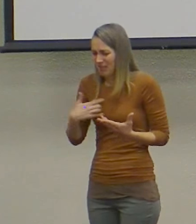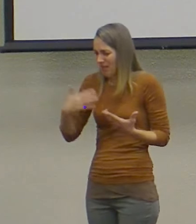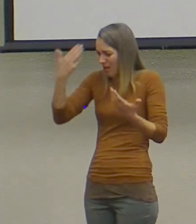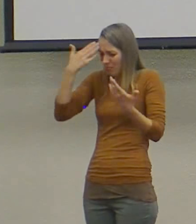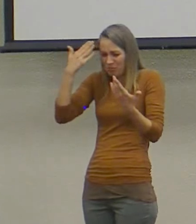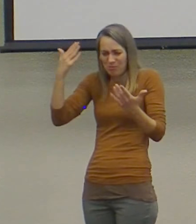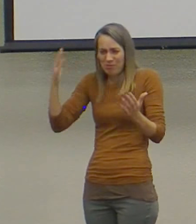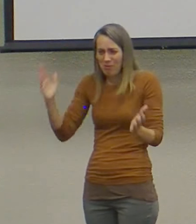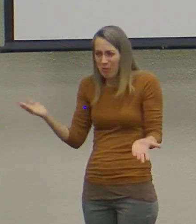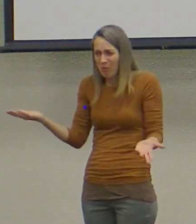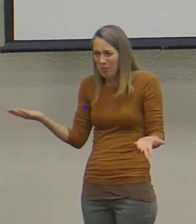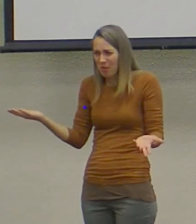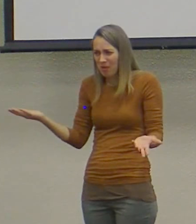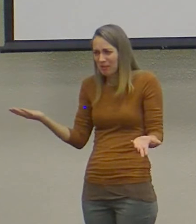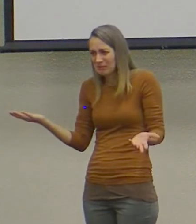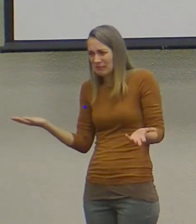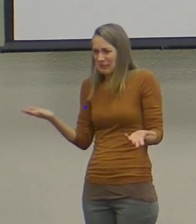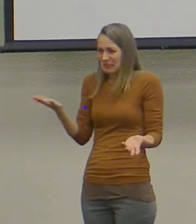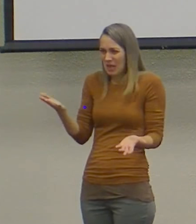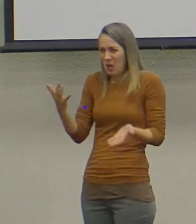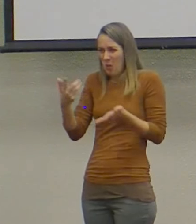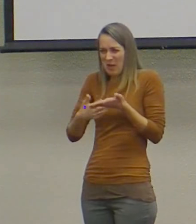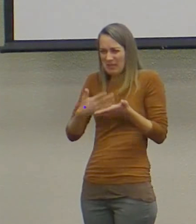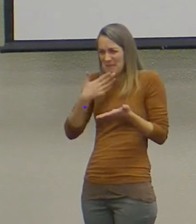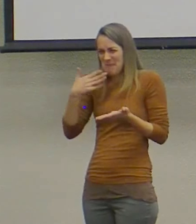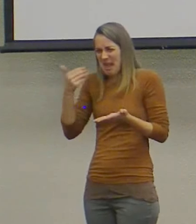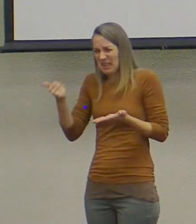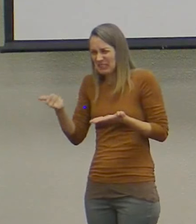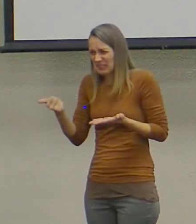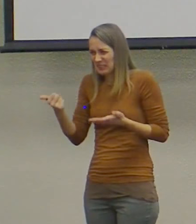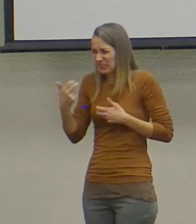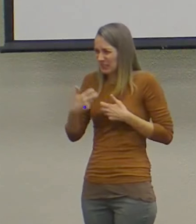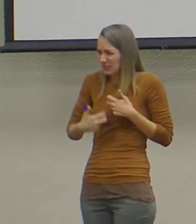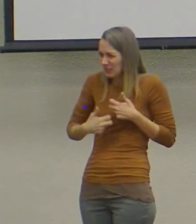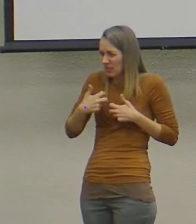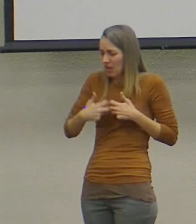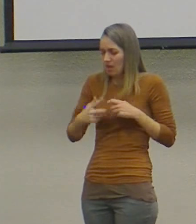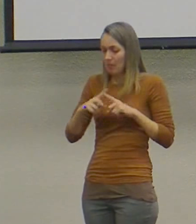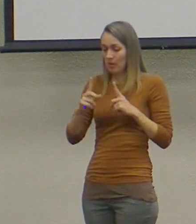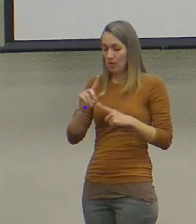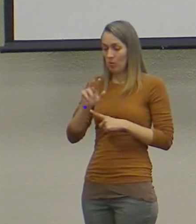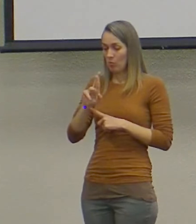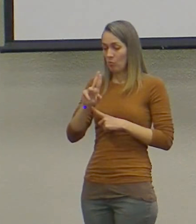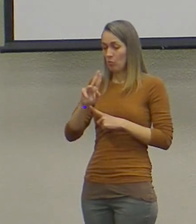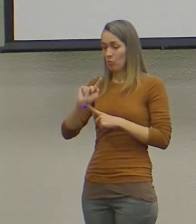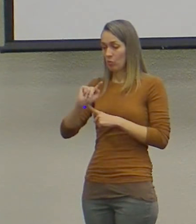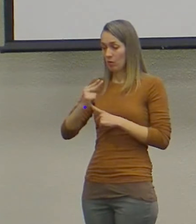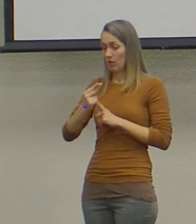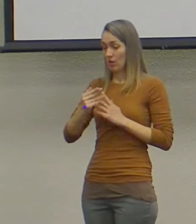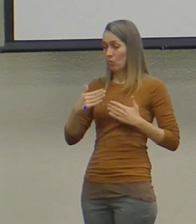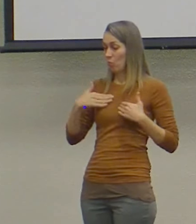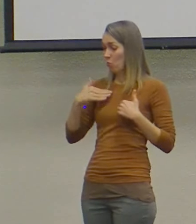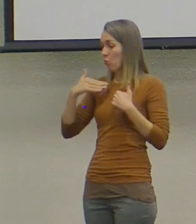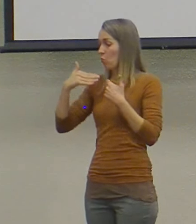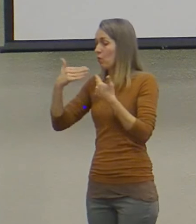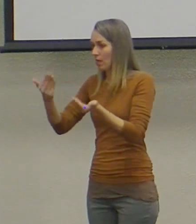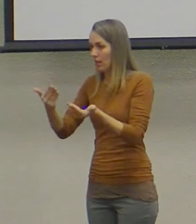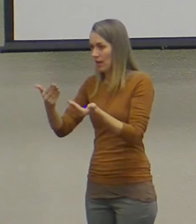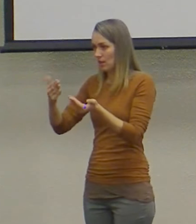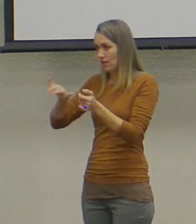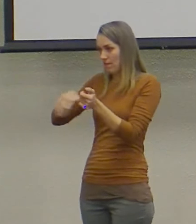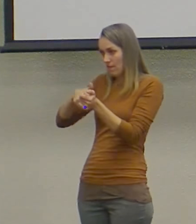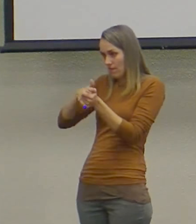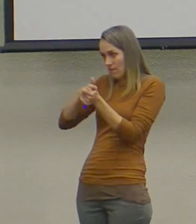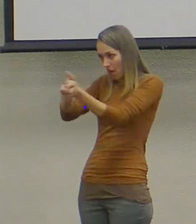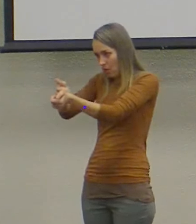sure that I always know what's best. But I know that Ruth demonstrates a willingness to follow through on her